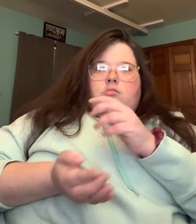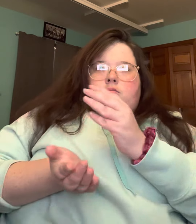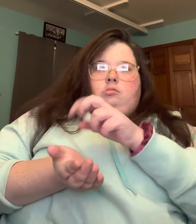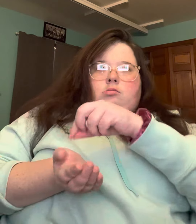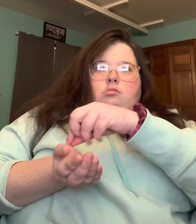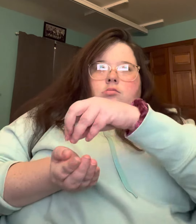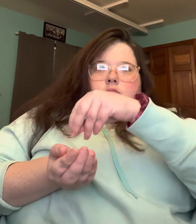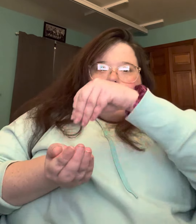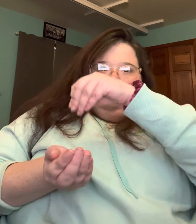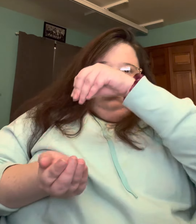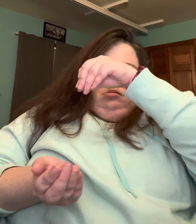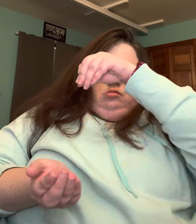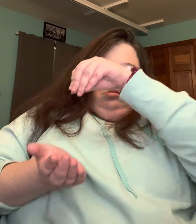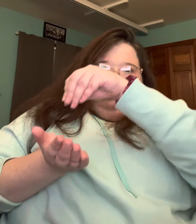learn.